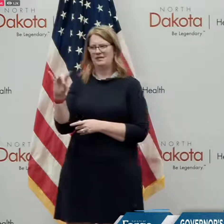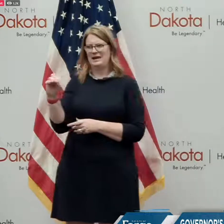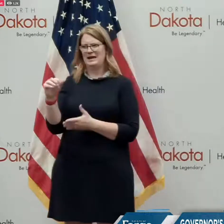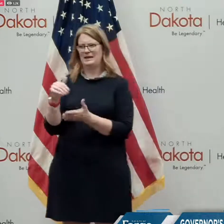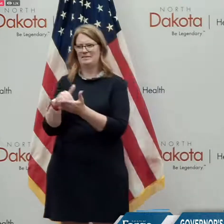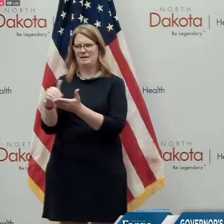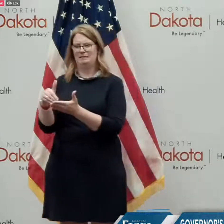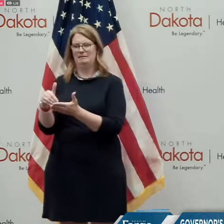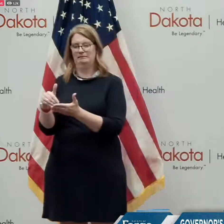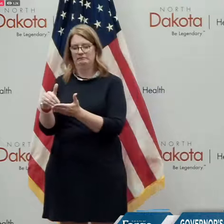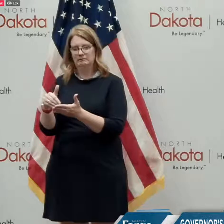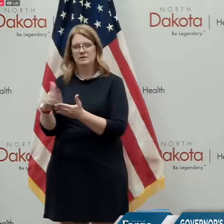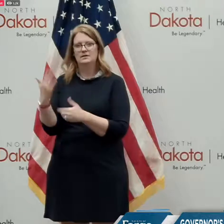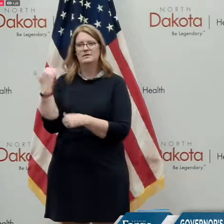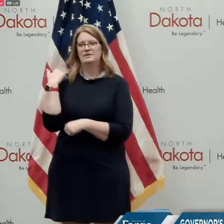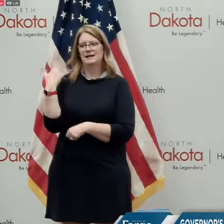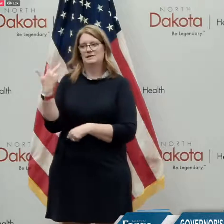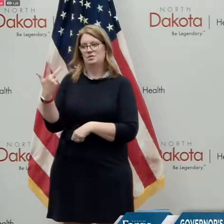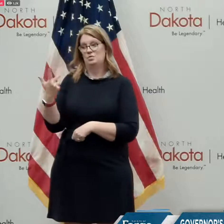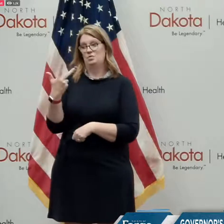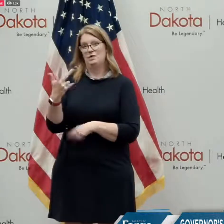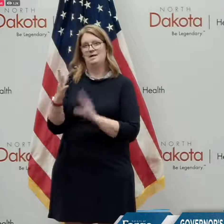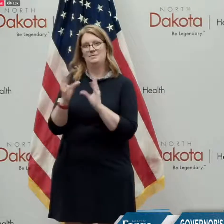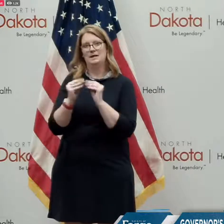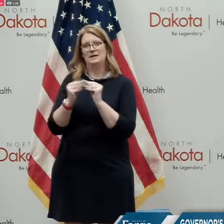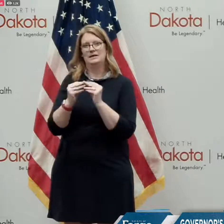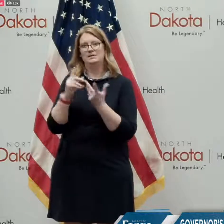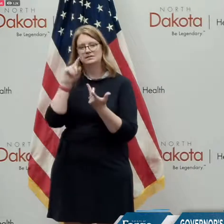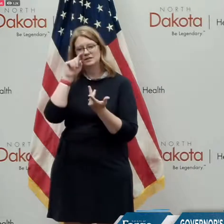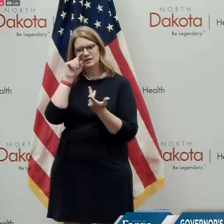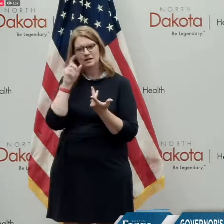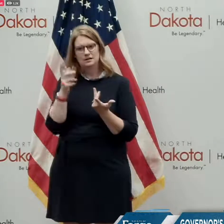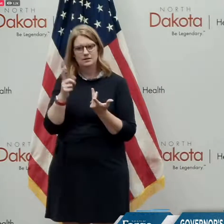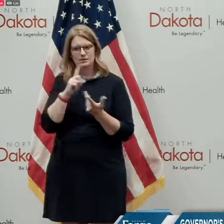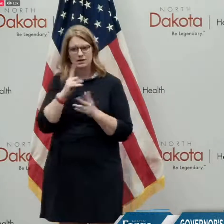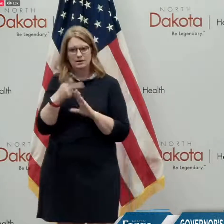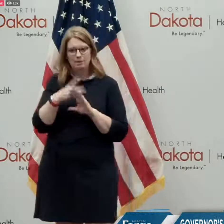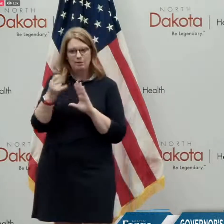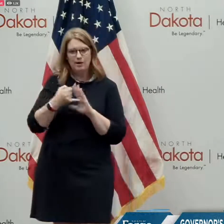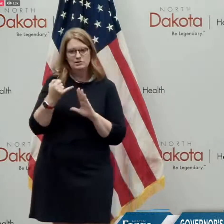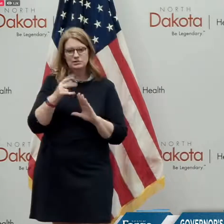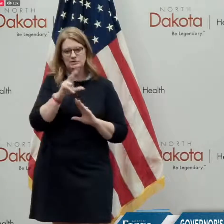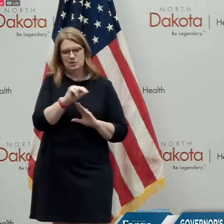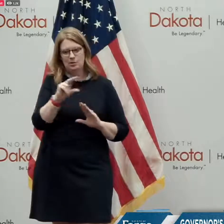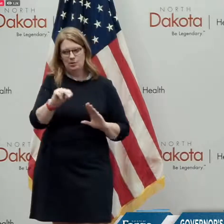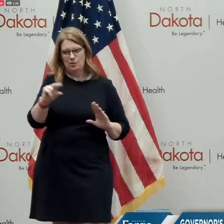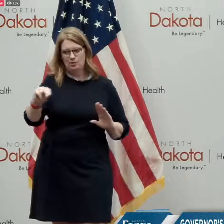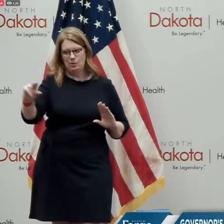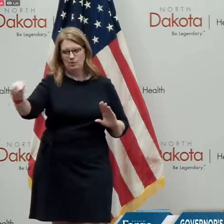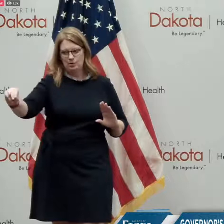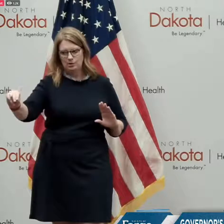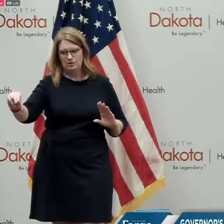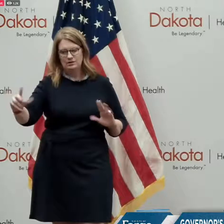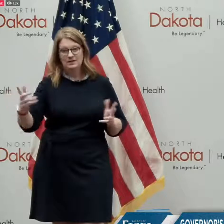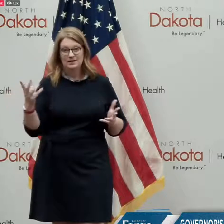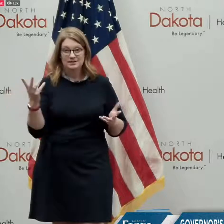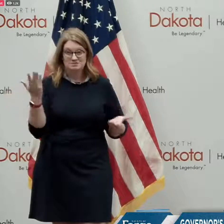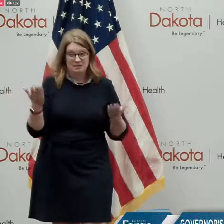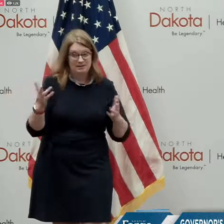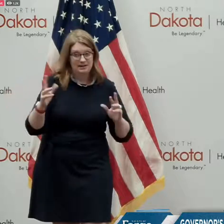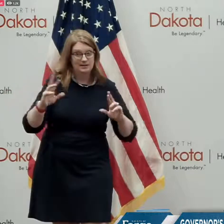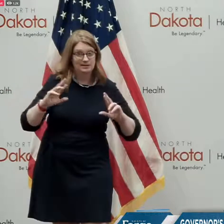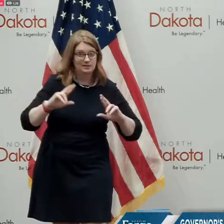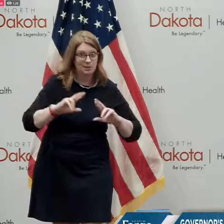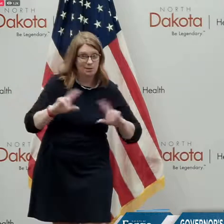3 meetings have been basically about saying no to the projects that might be shovel ready but